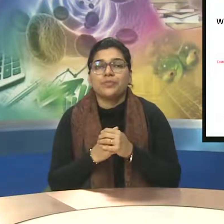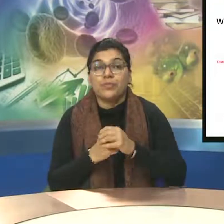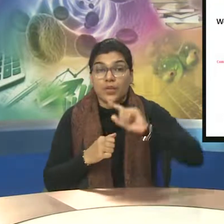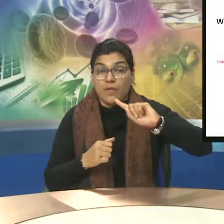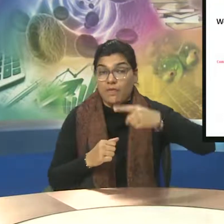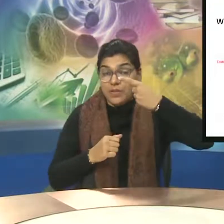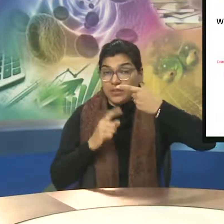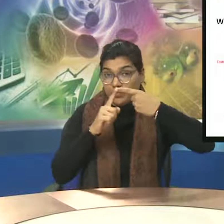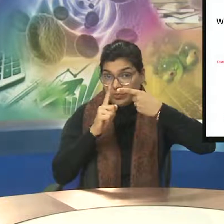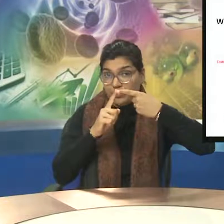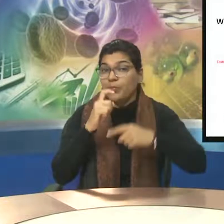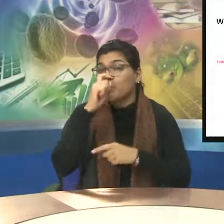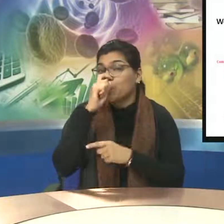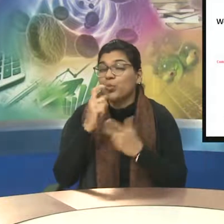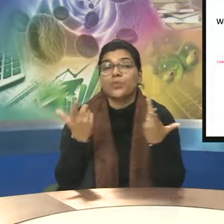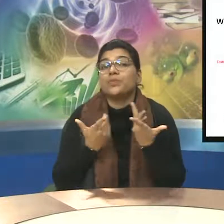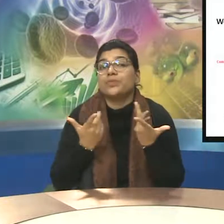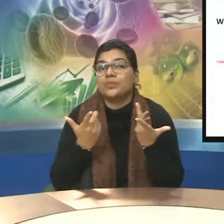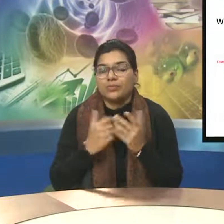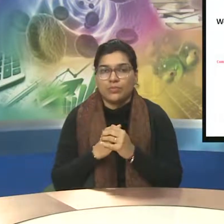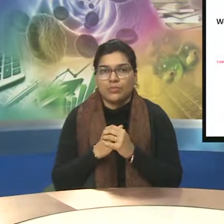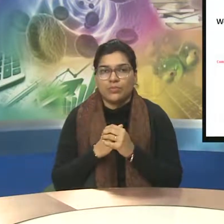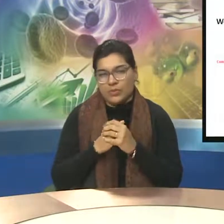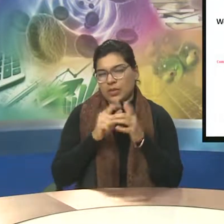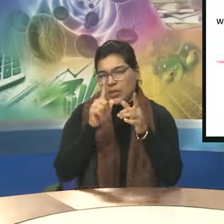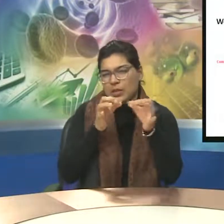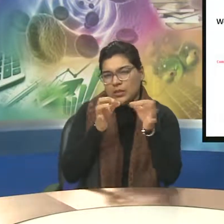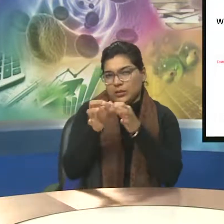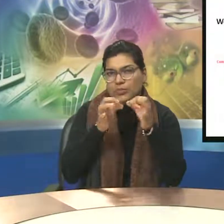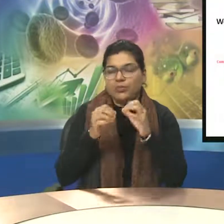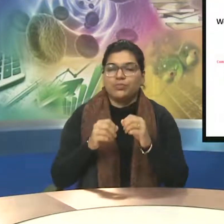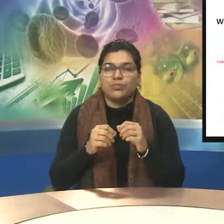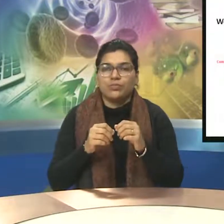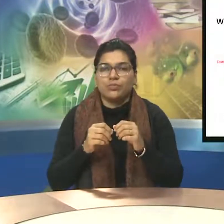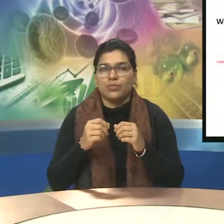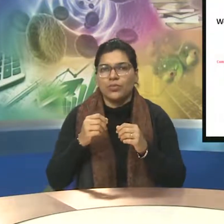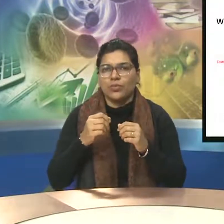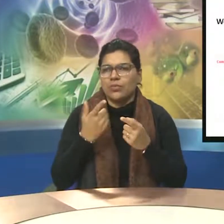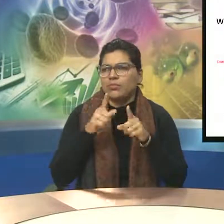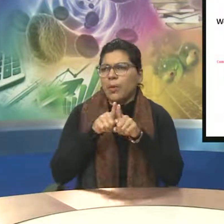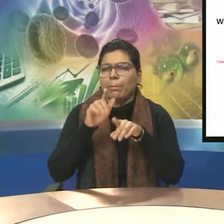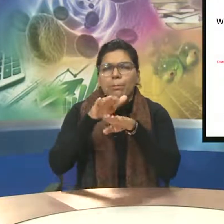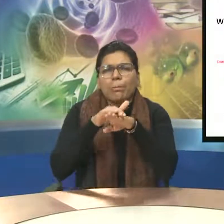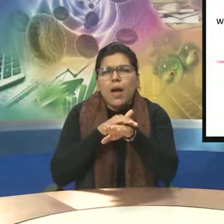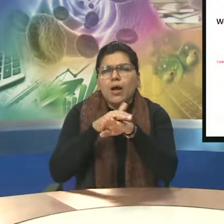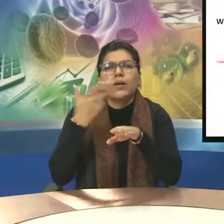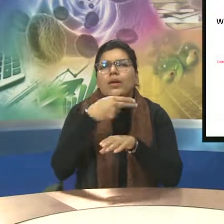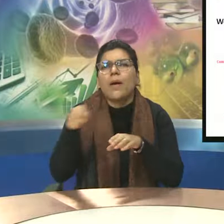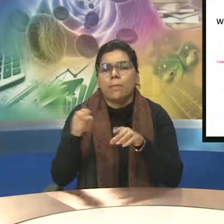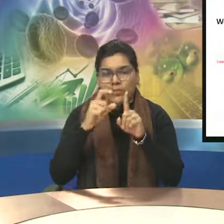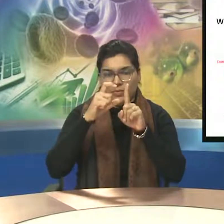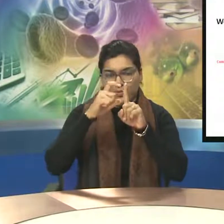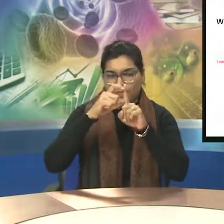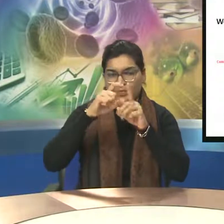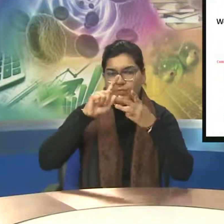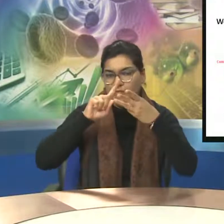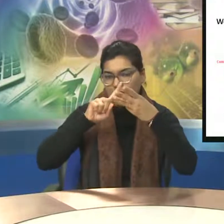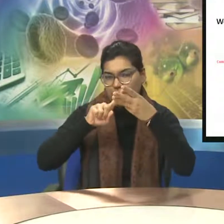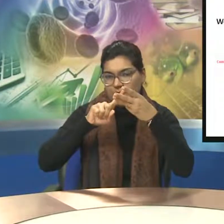The use of wrong words. The blue wavy line depicts the wrong of use word in